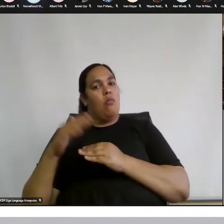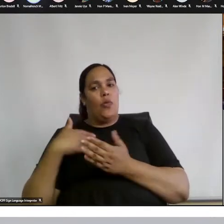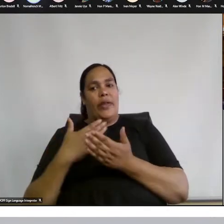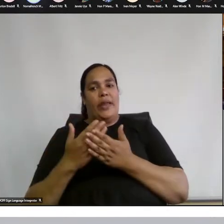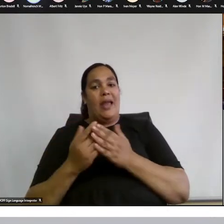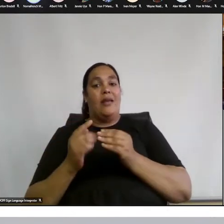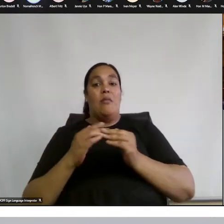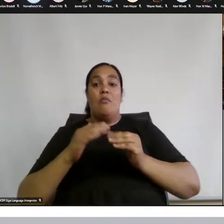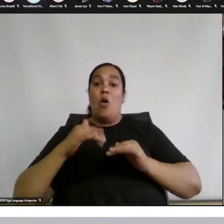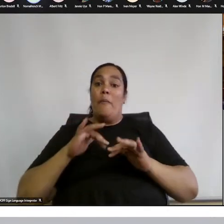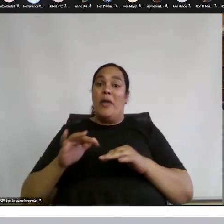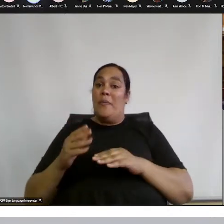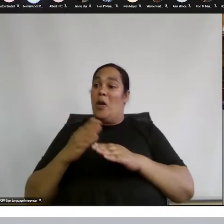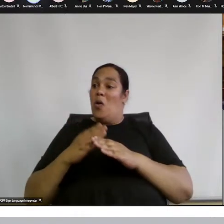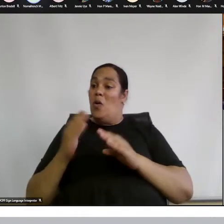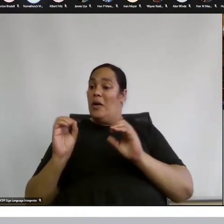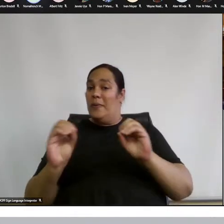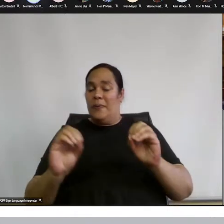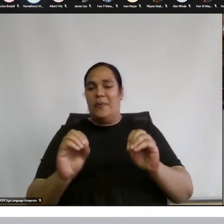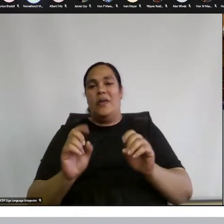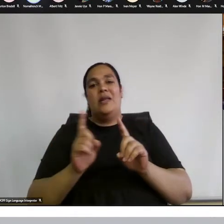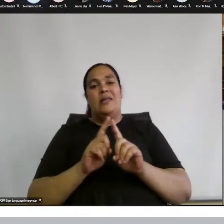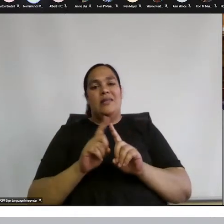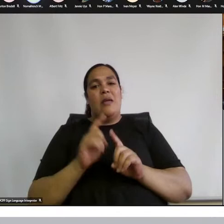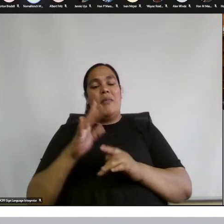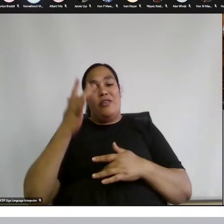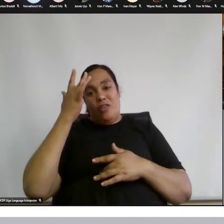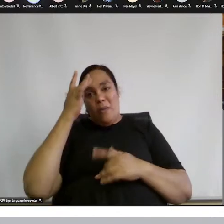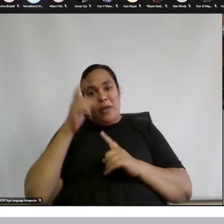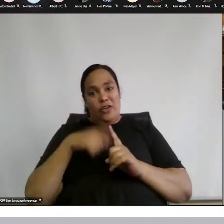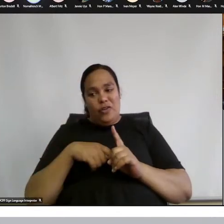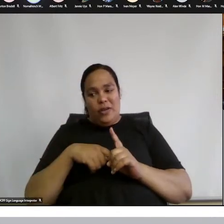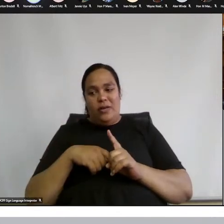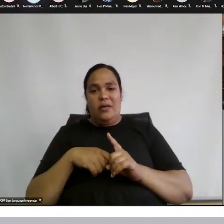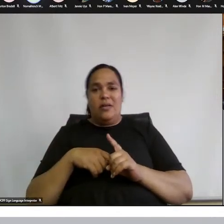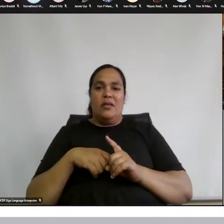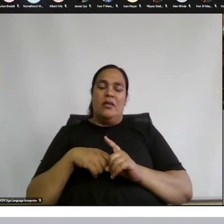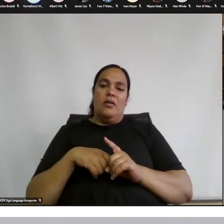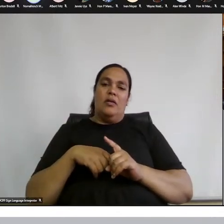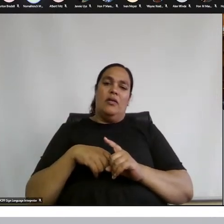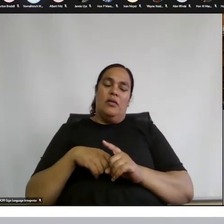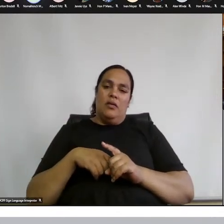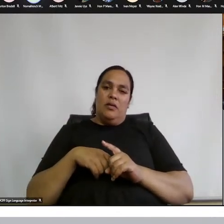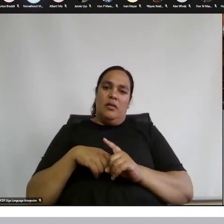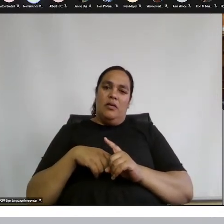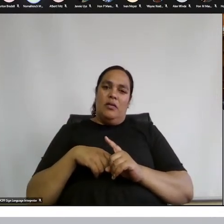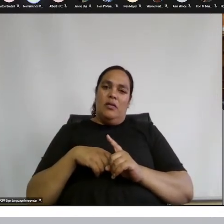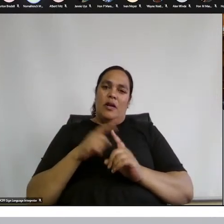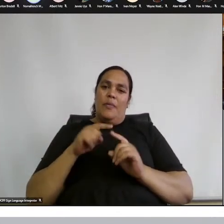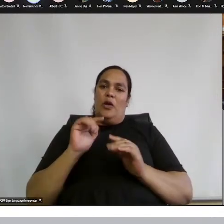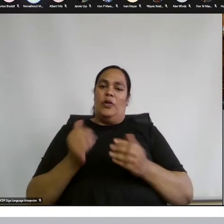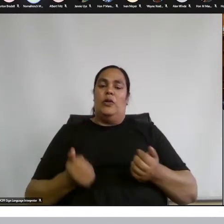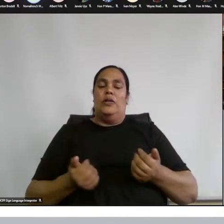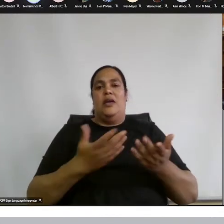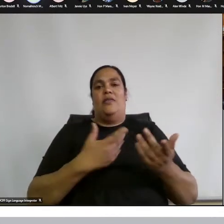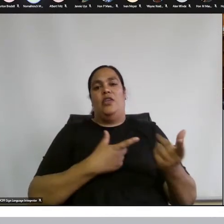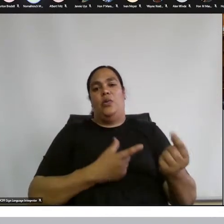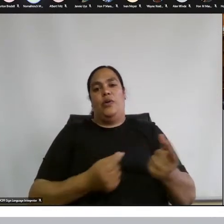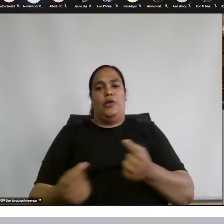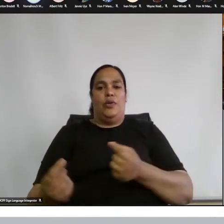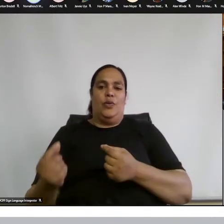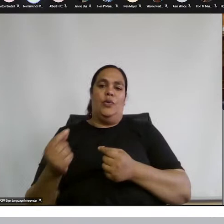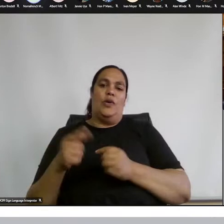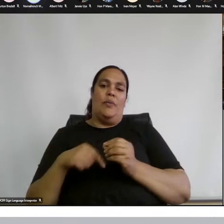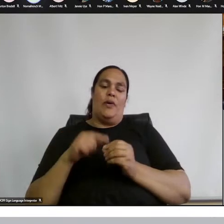much as that people are unemployed, as per the patients, in terms of the services that we render